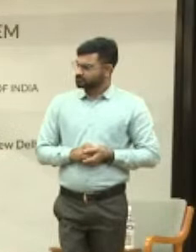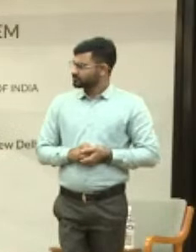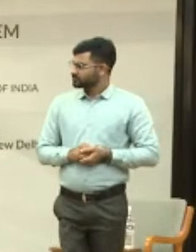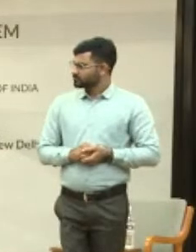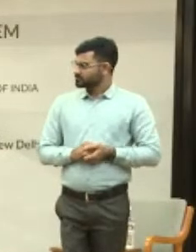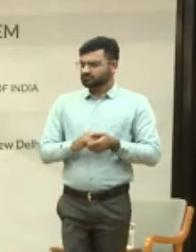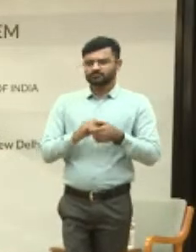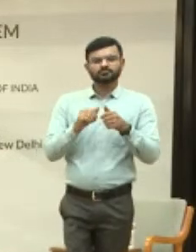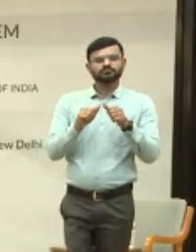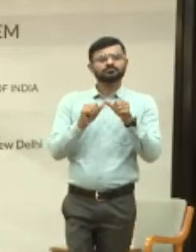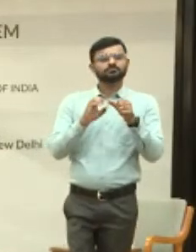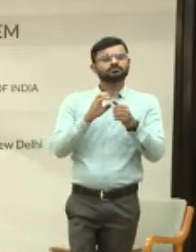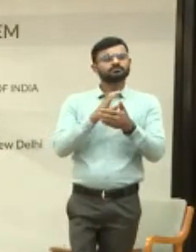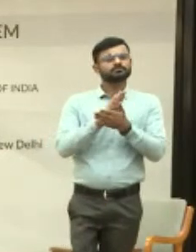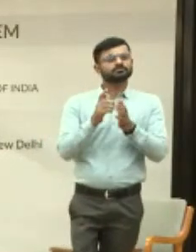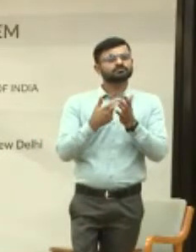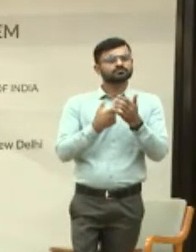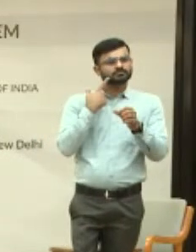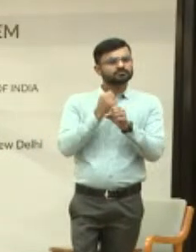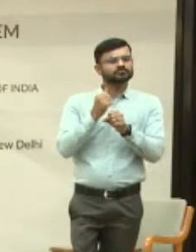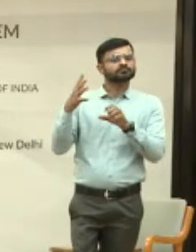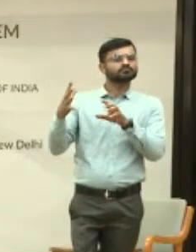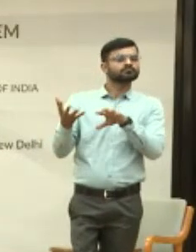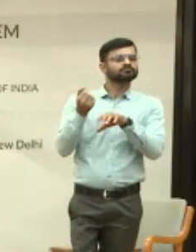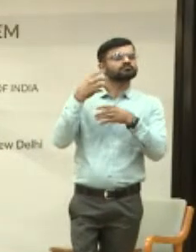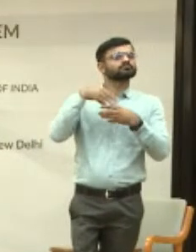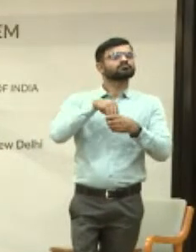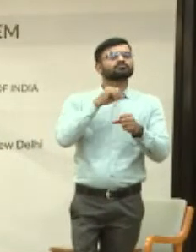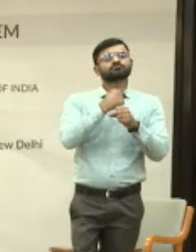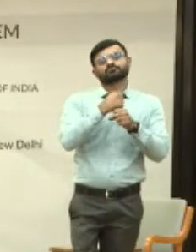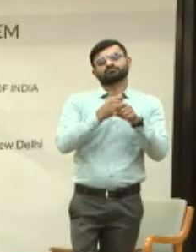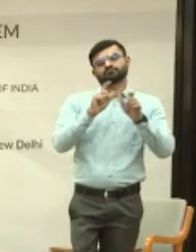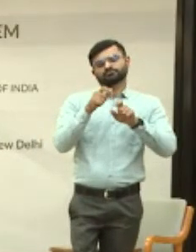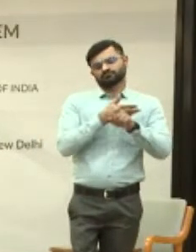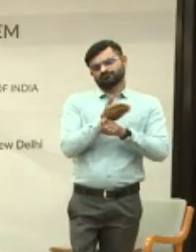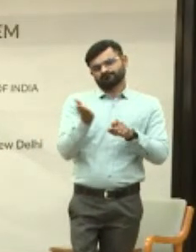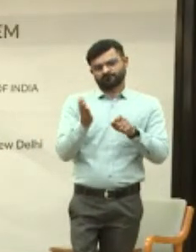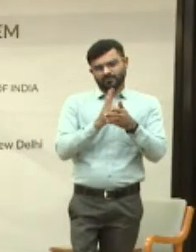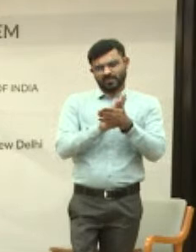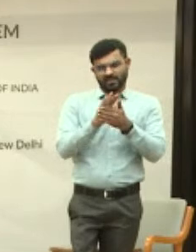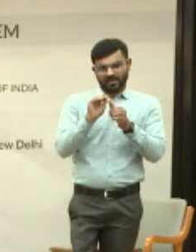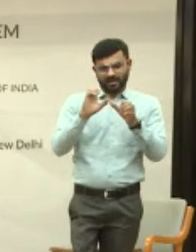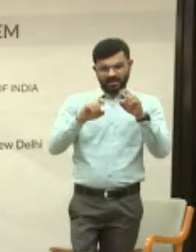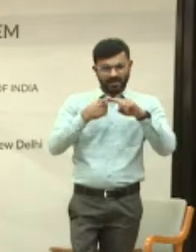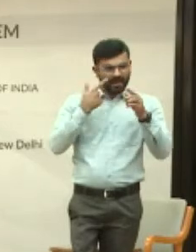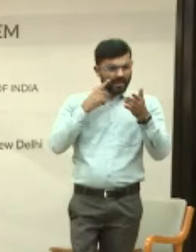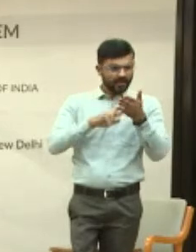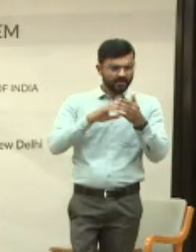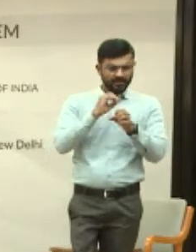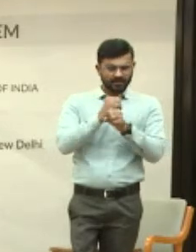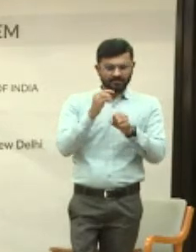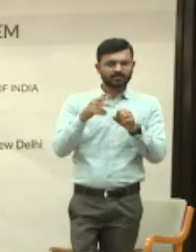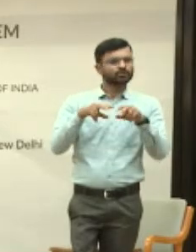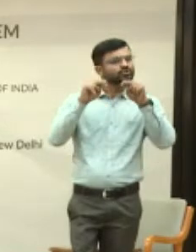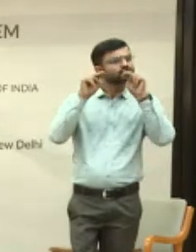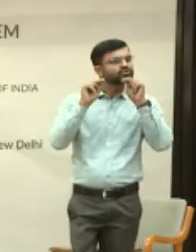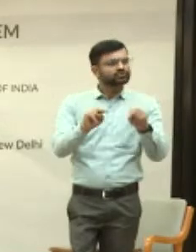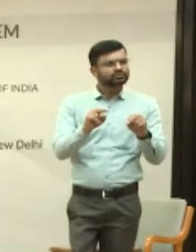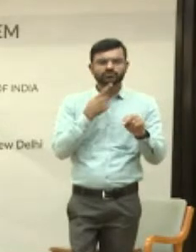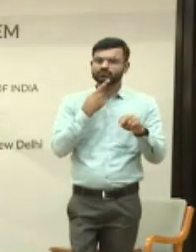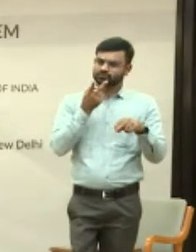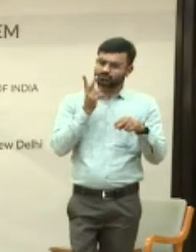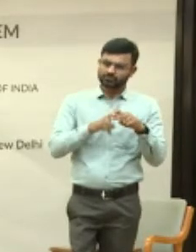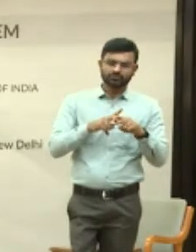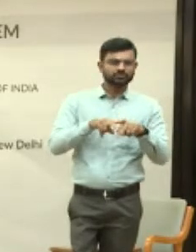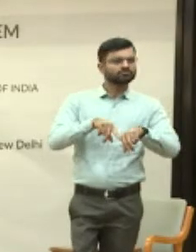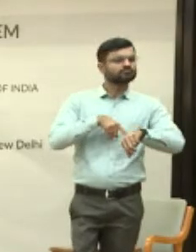Hackney carriages were drawn by horses. So Hackney carriages were required and still